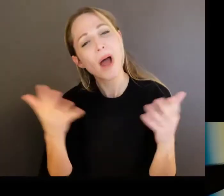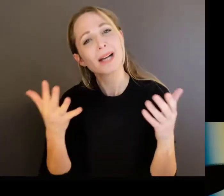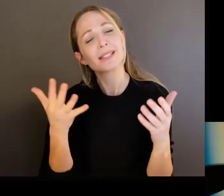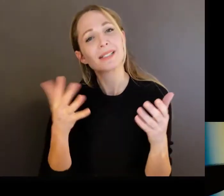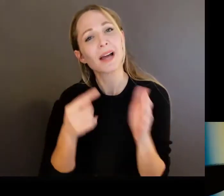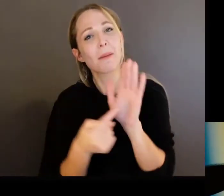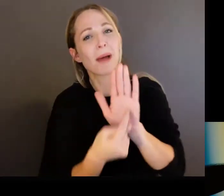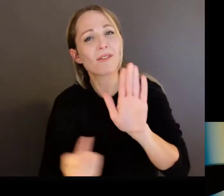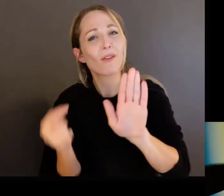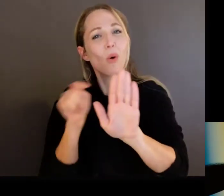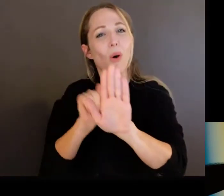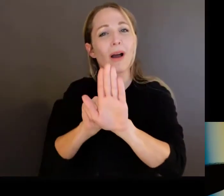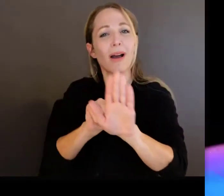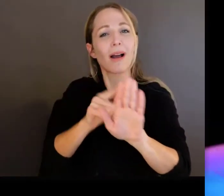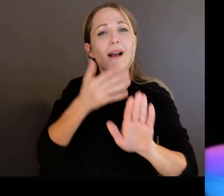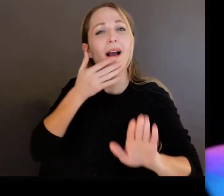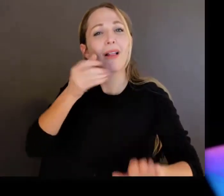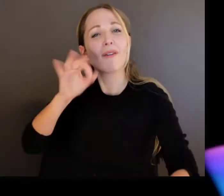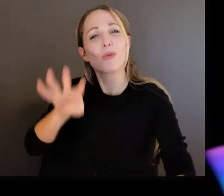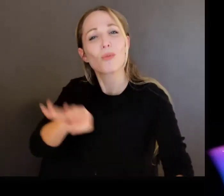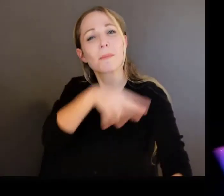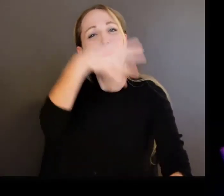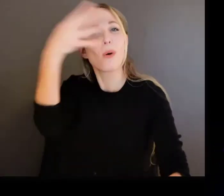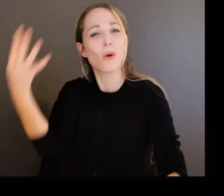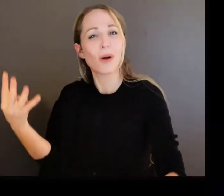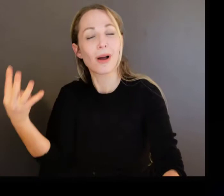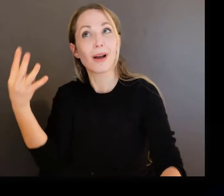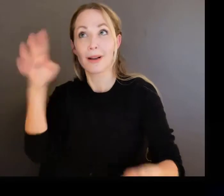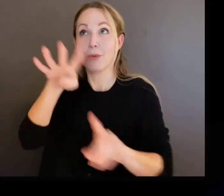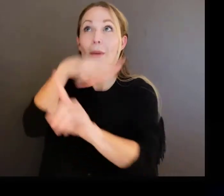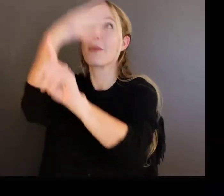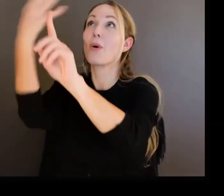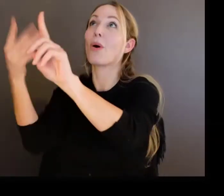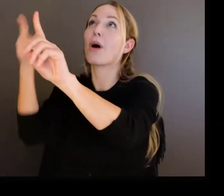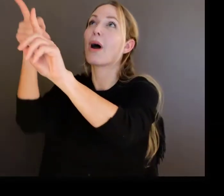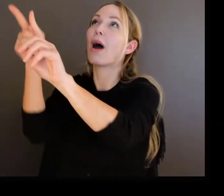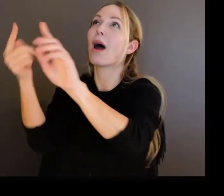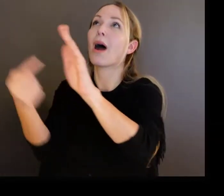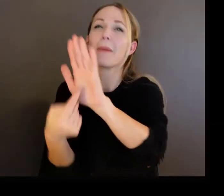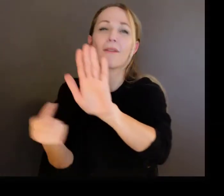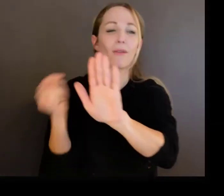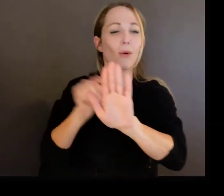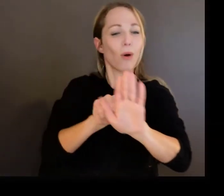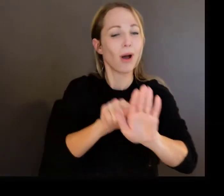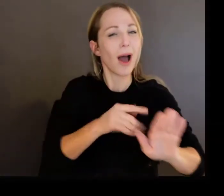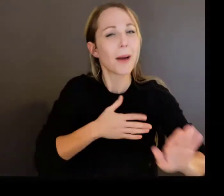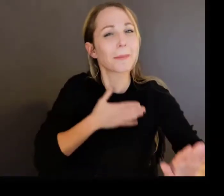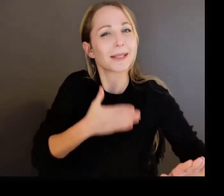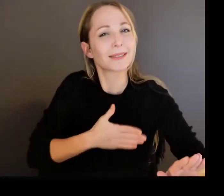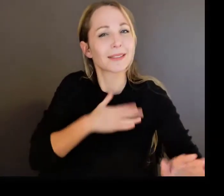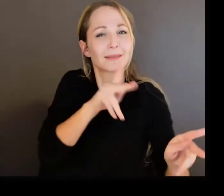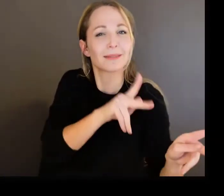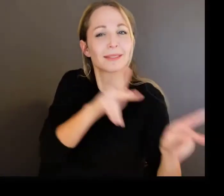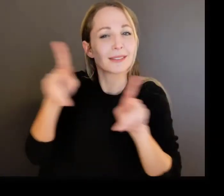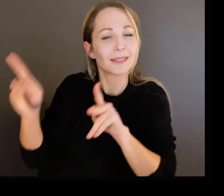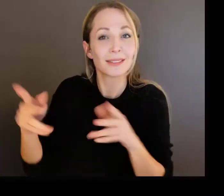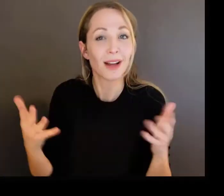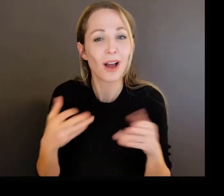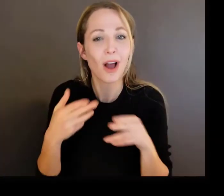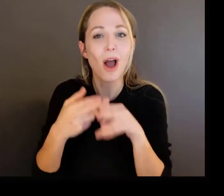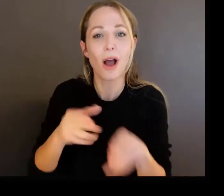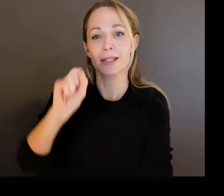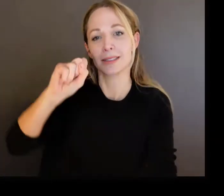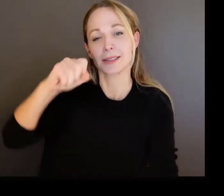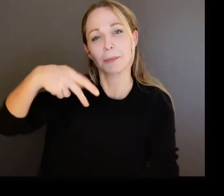What are the metaphorical colors of the rainbow when it comes to happiness? Here we have what I've come to call